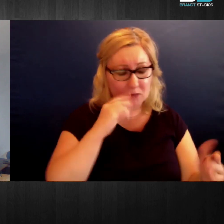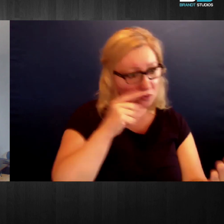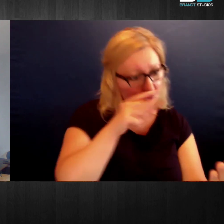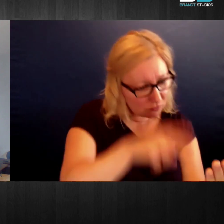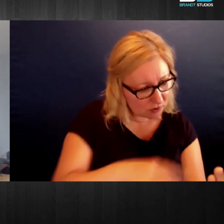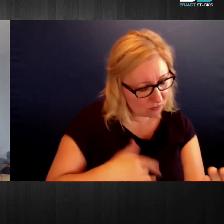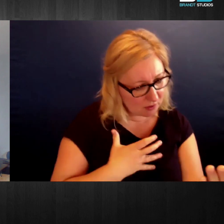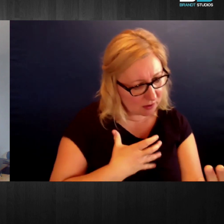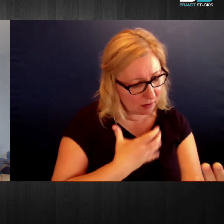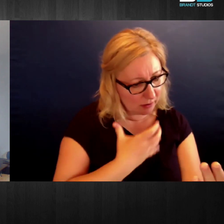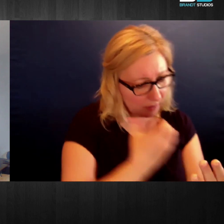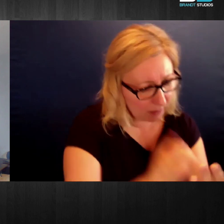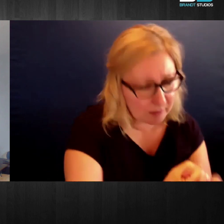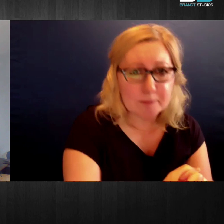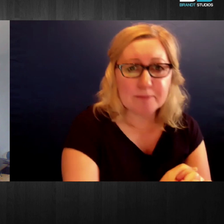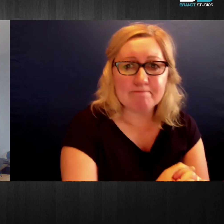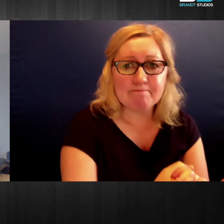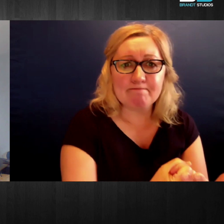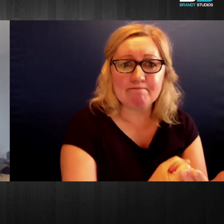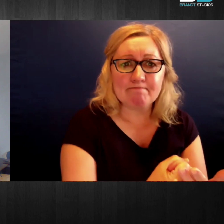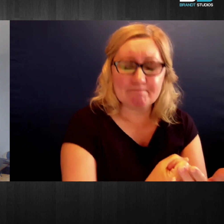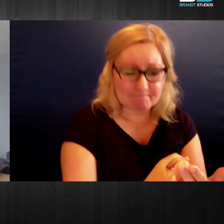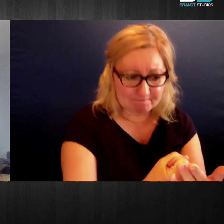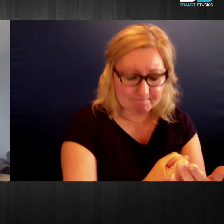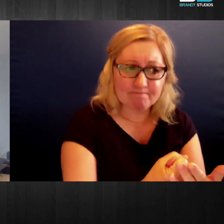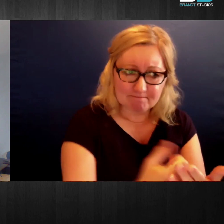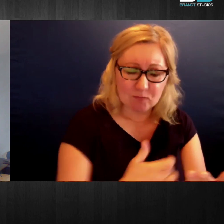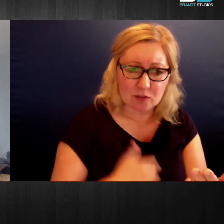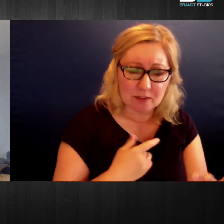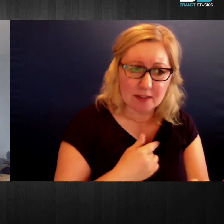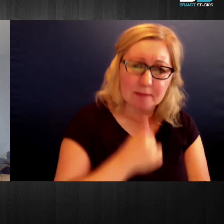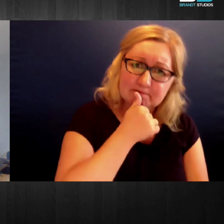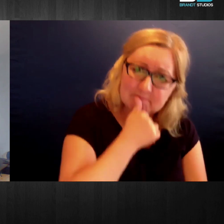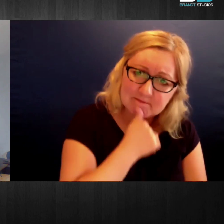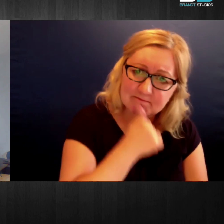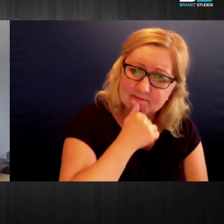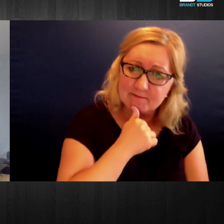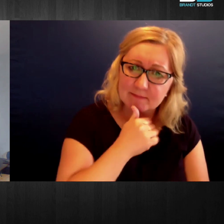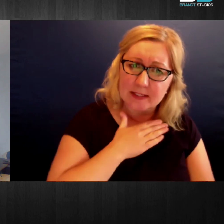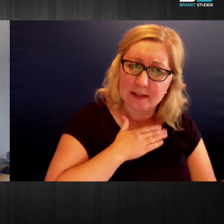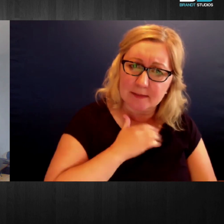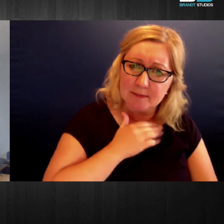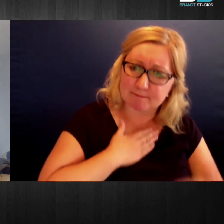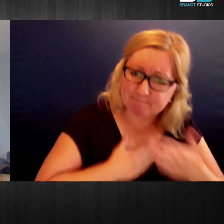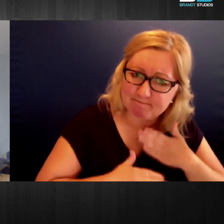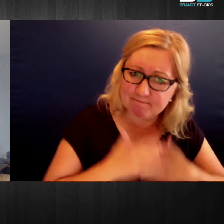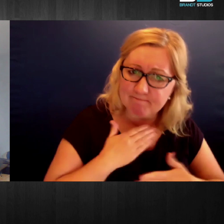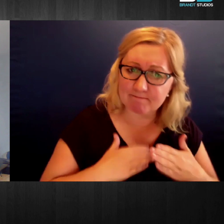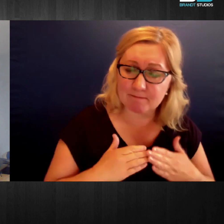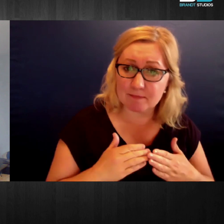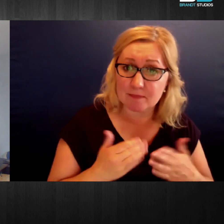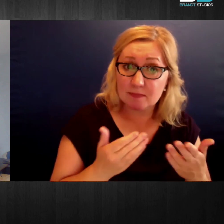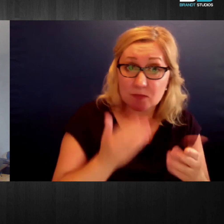we're recently with events with the Black Lives Matter movement in America, I recently read a book, Dear